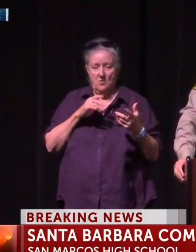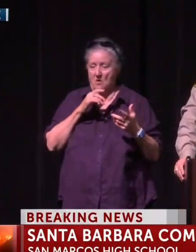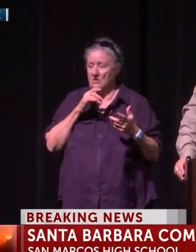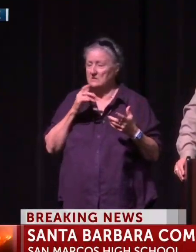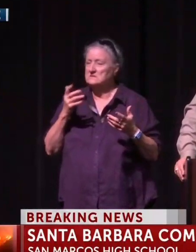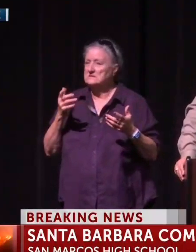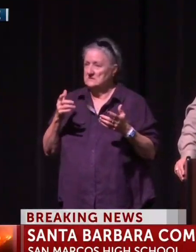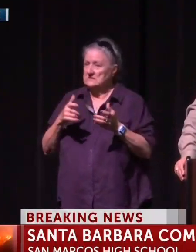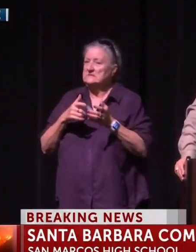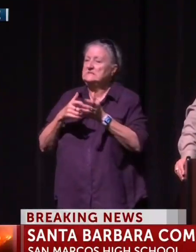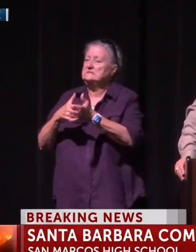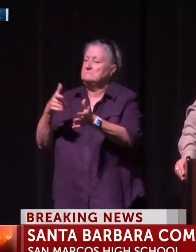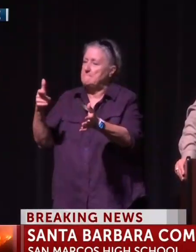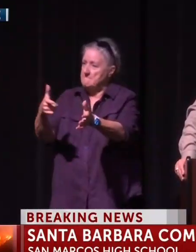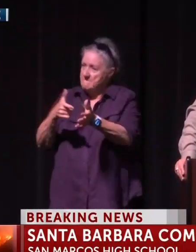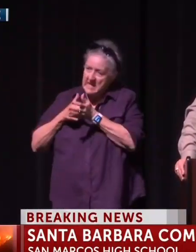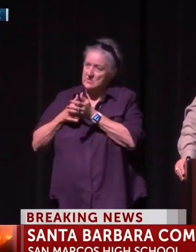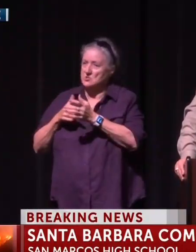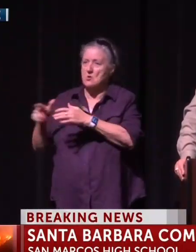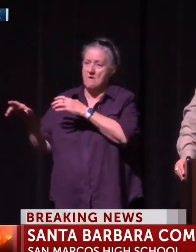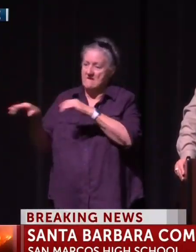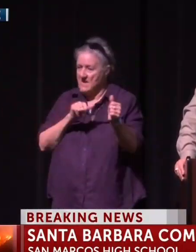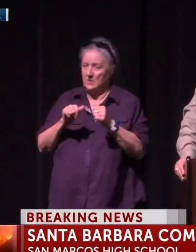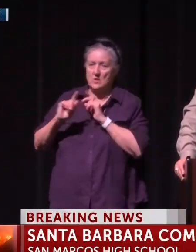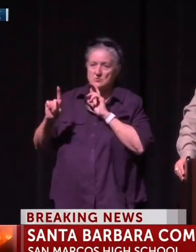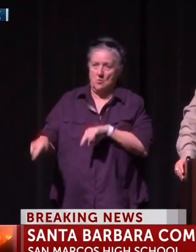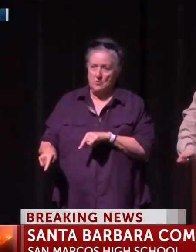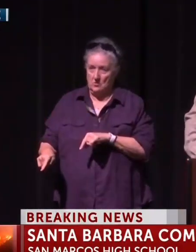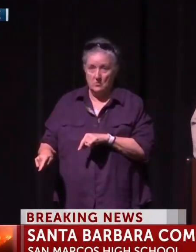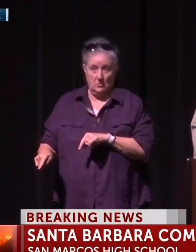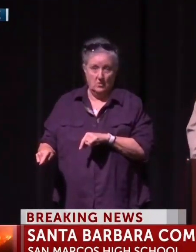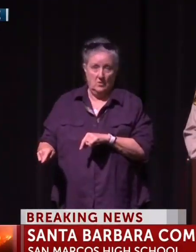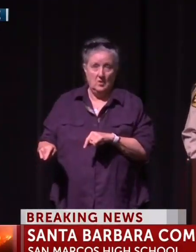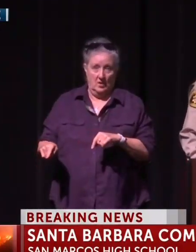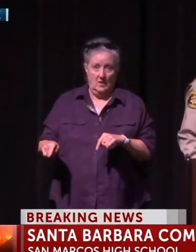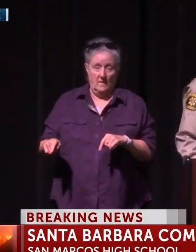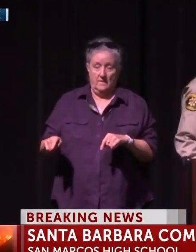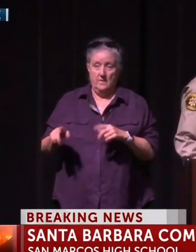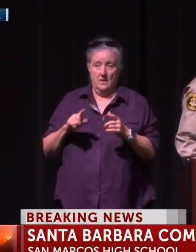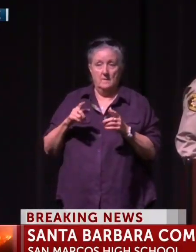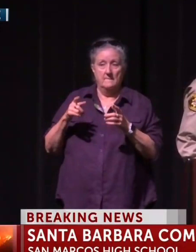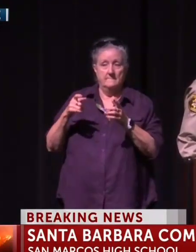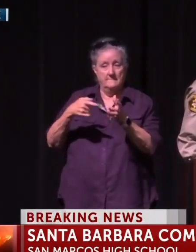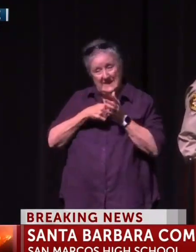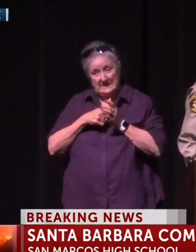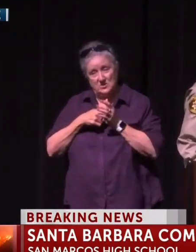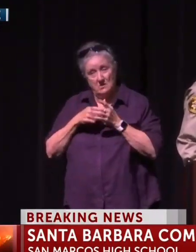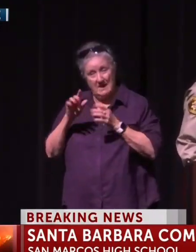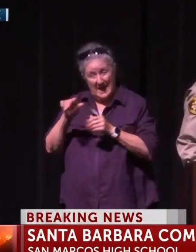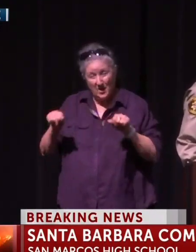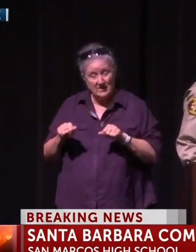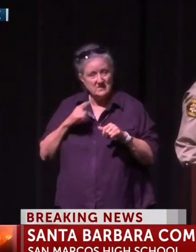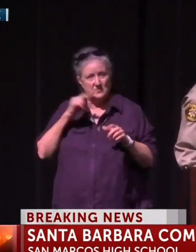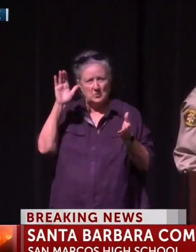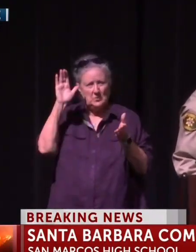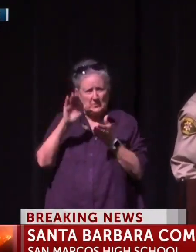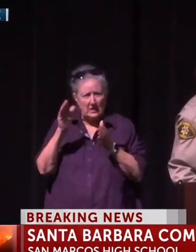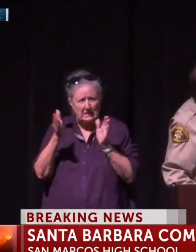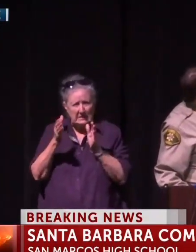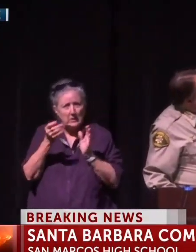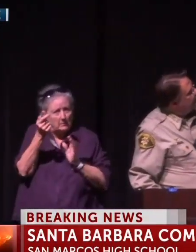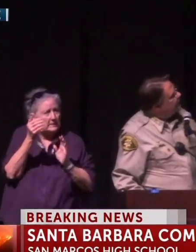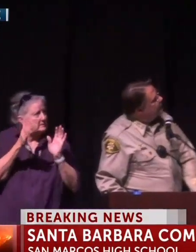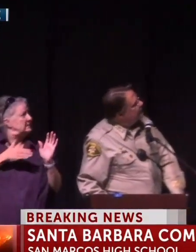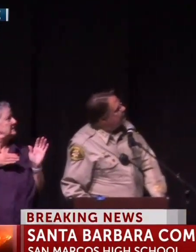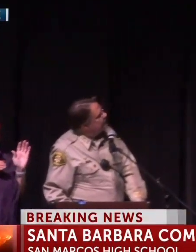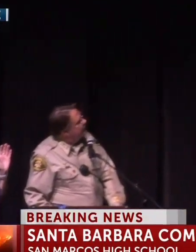under mandatory evacuation orders. And the mandatory evacuation areas, if you can reduce that map a little bit